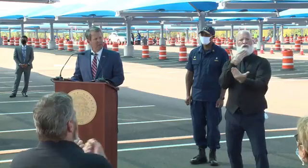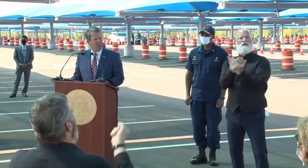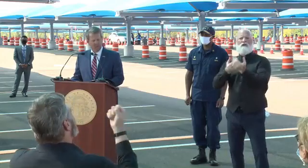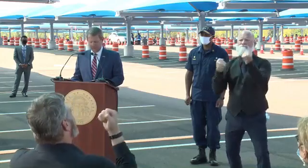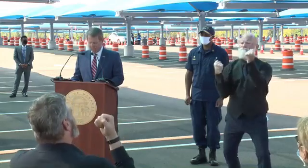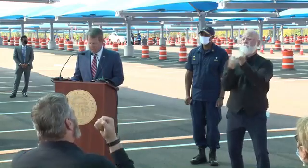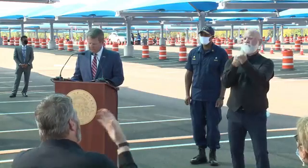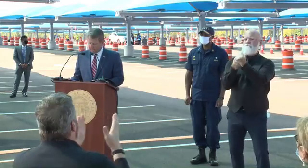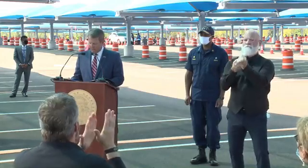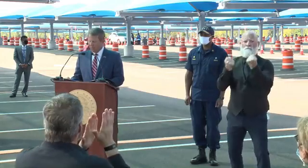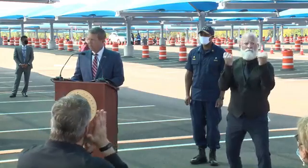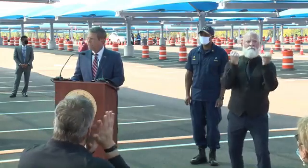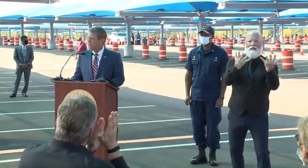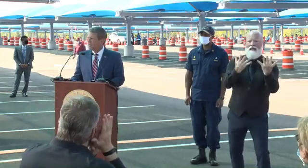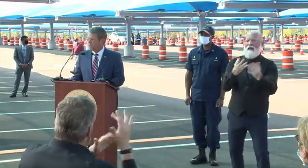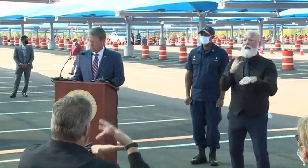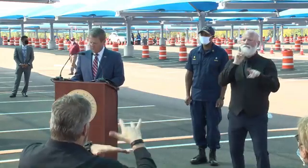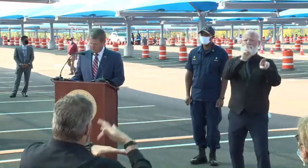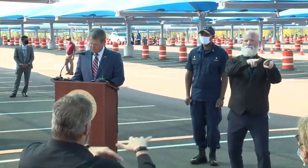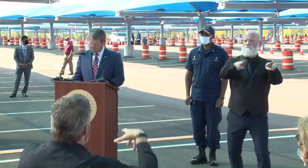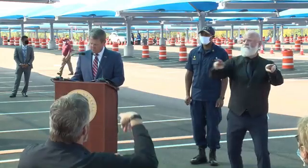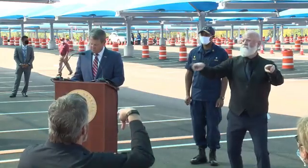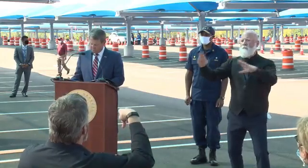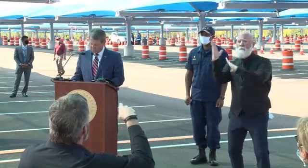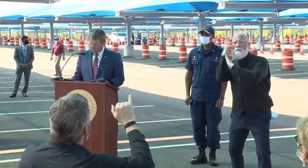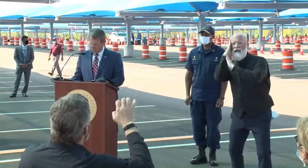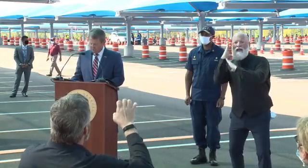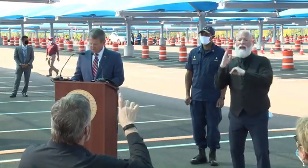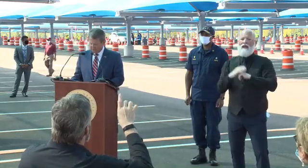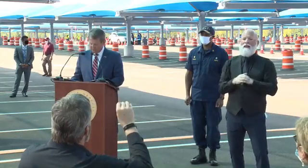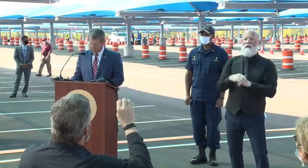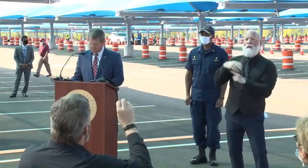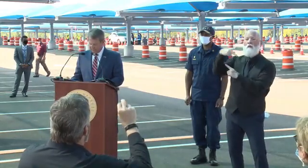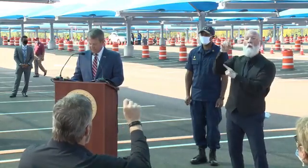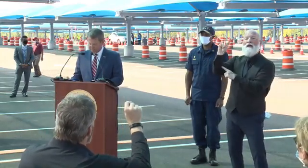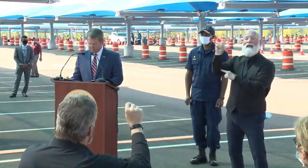at the Piedmont Tower as well as the Georgia World